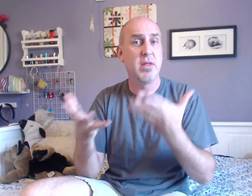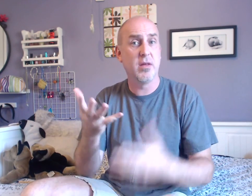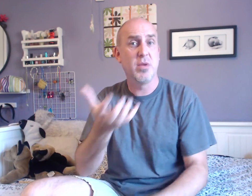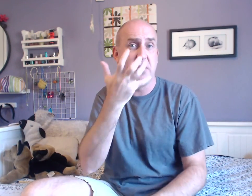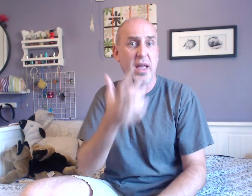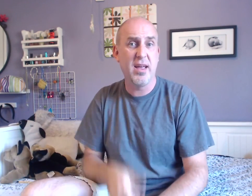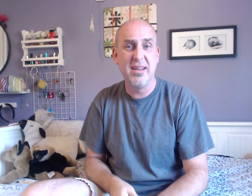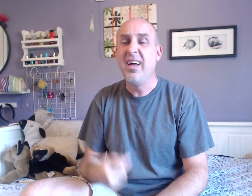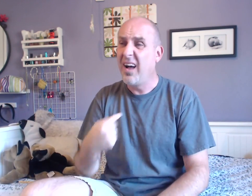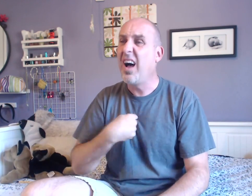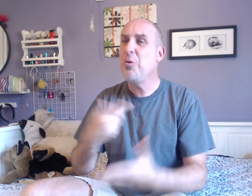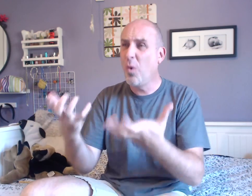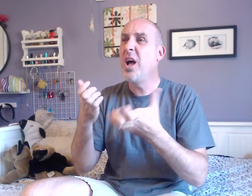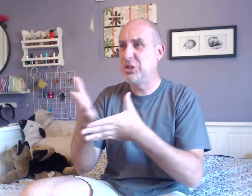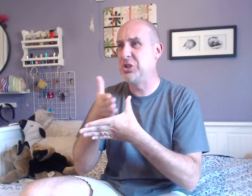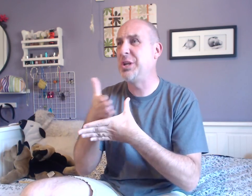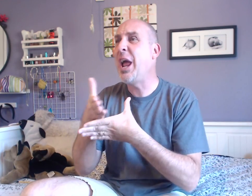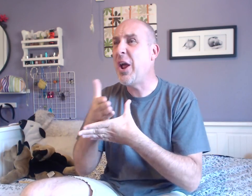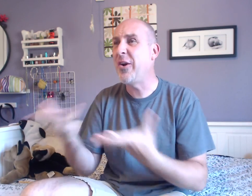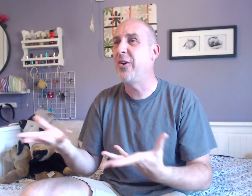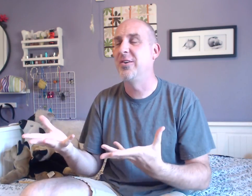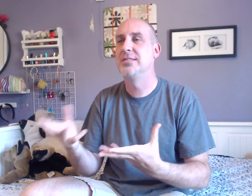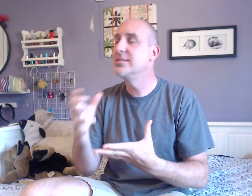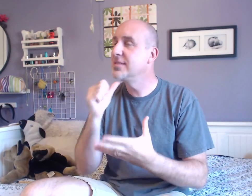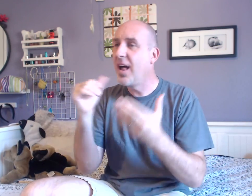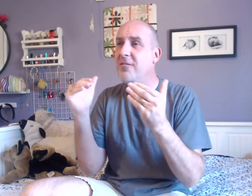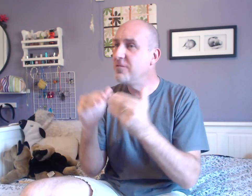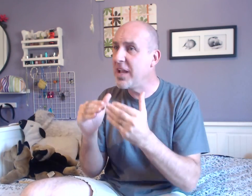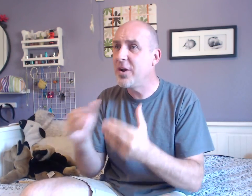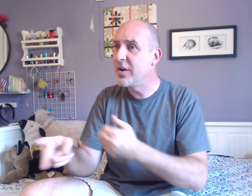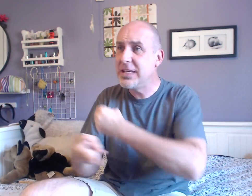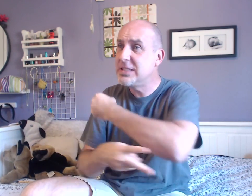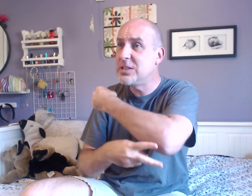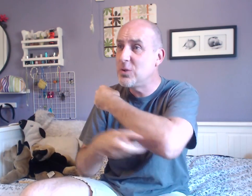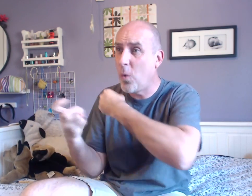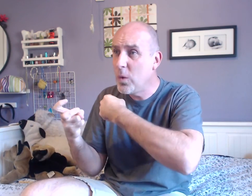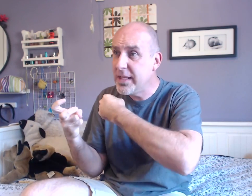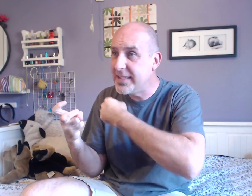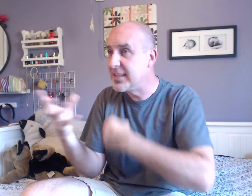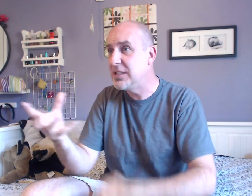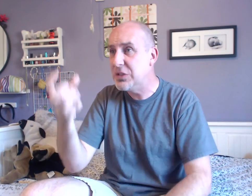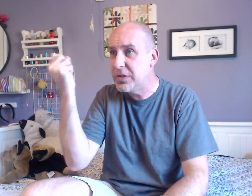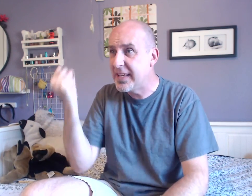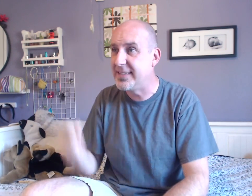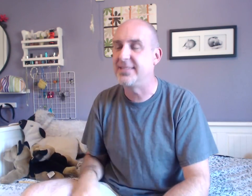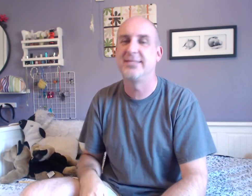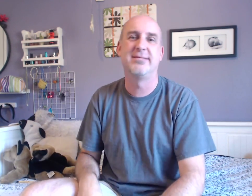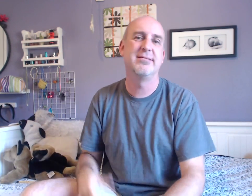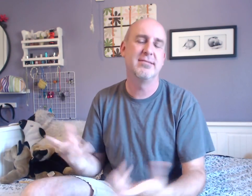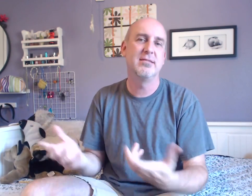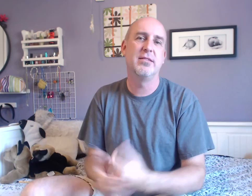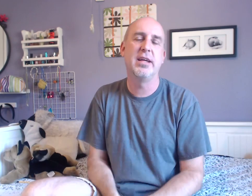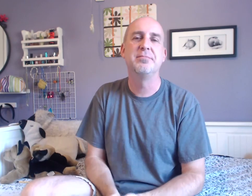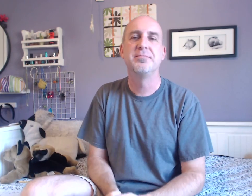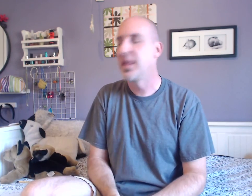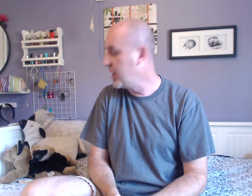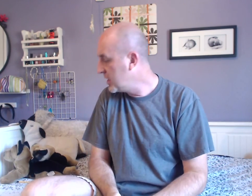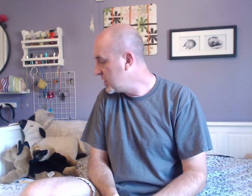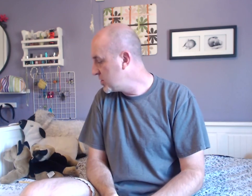be mad. I want share. It's not fair. He stole it. He took it. All right.